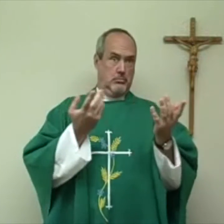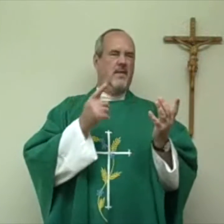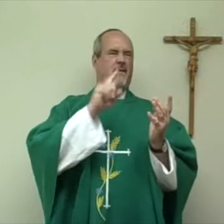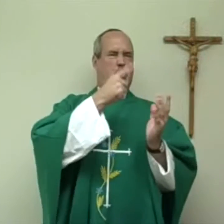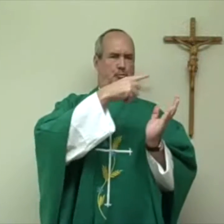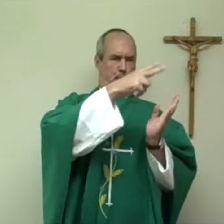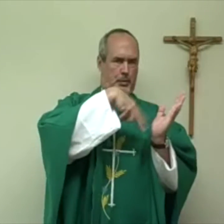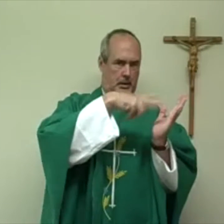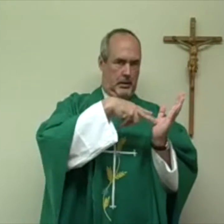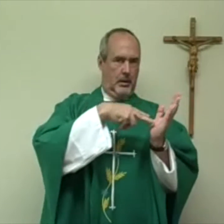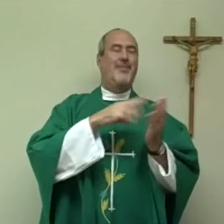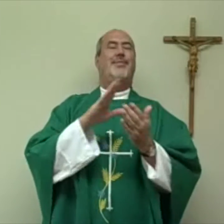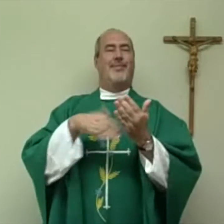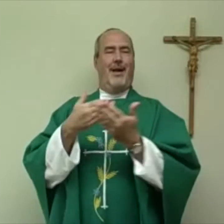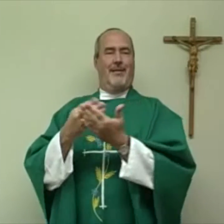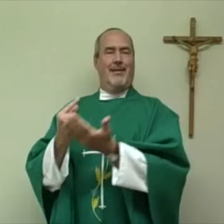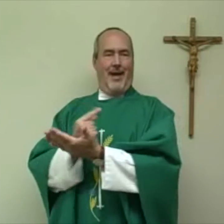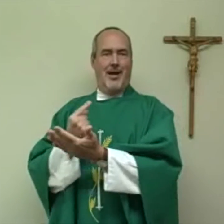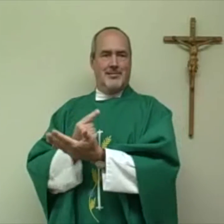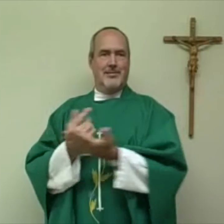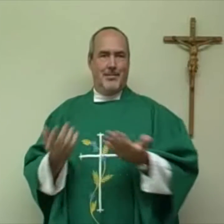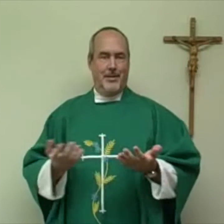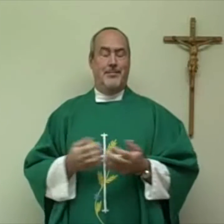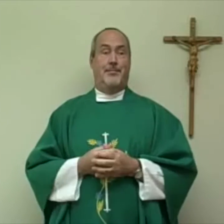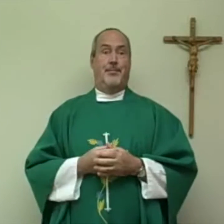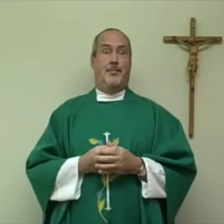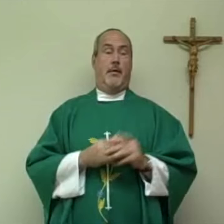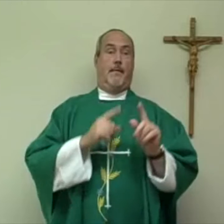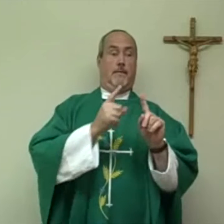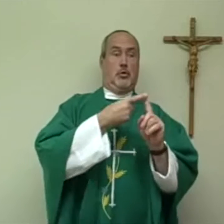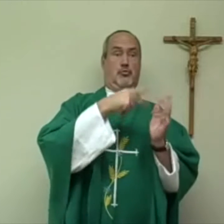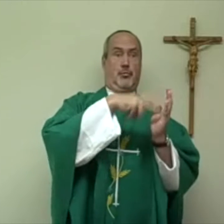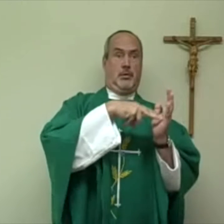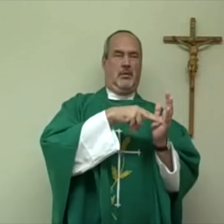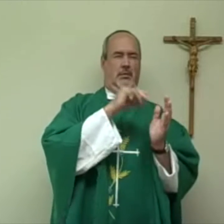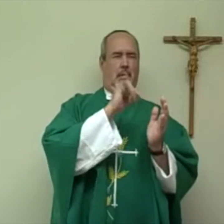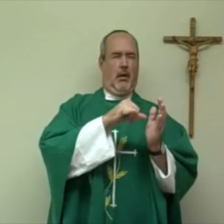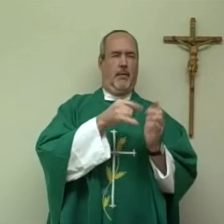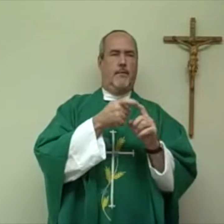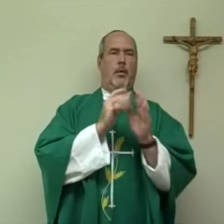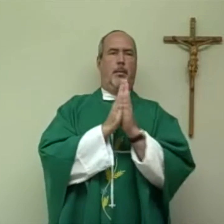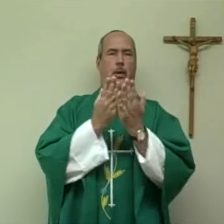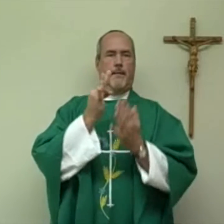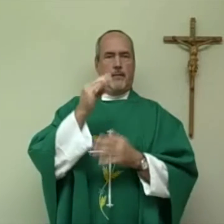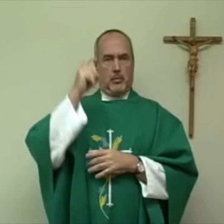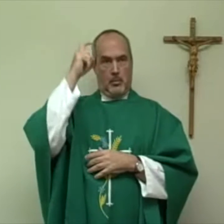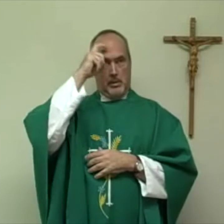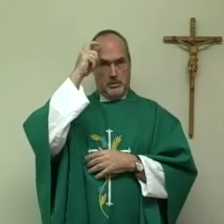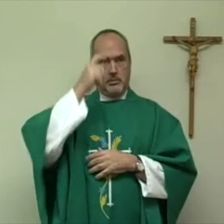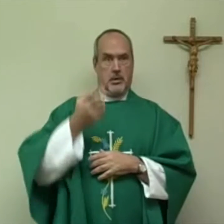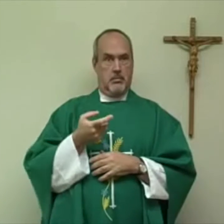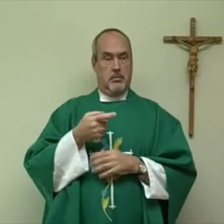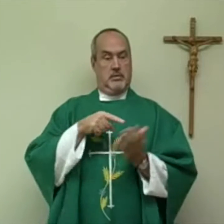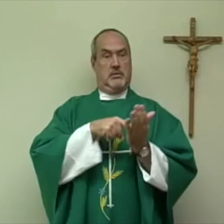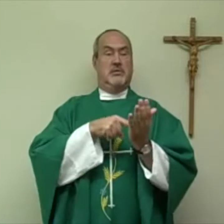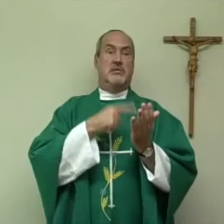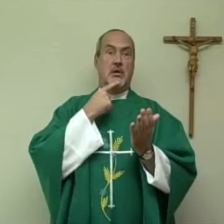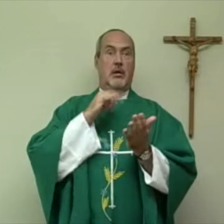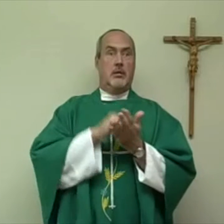Today, I'd like to focus on the first reading and then I'll talk about the gospel. The first reading comes from the book of